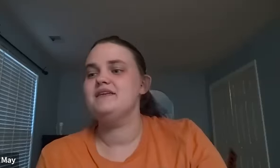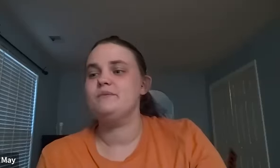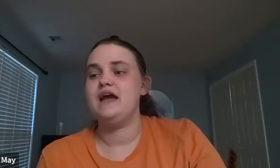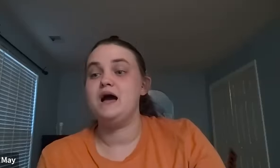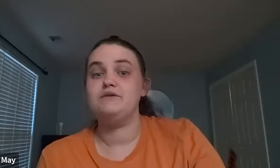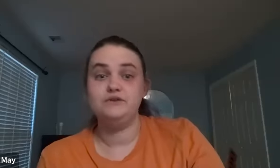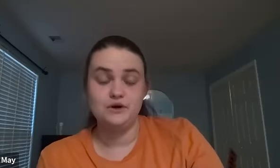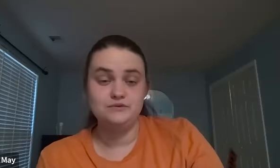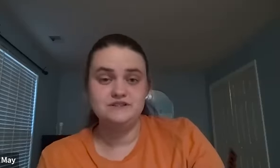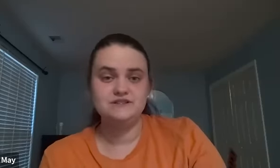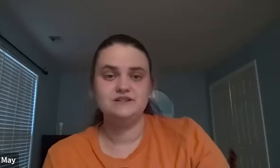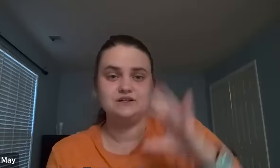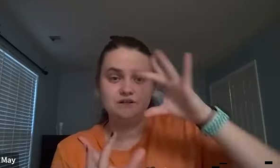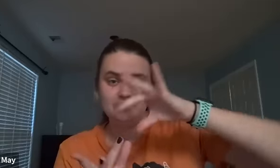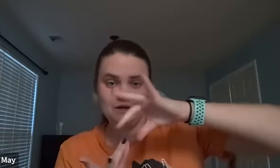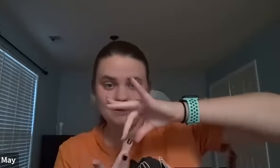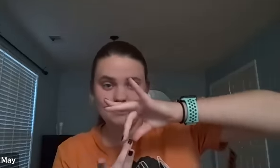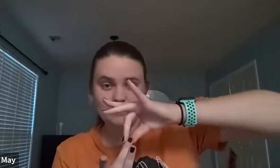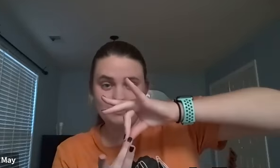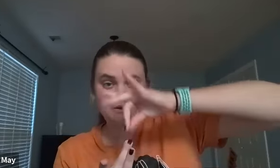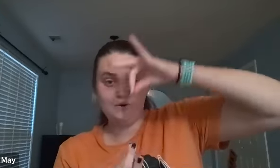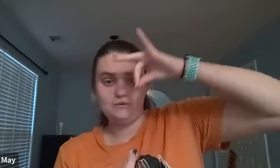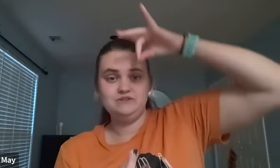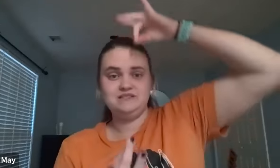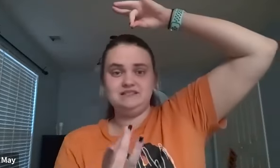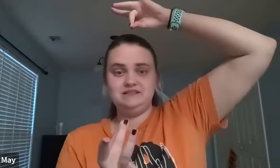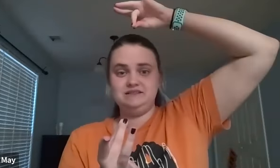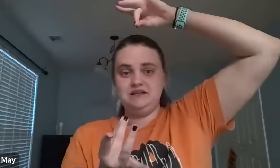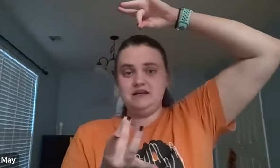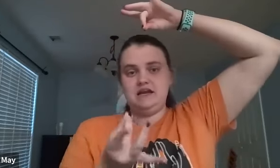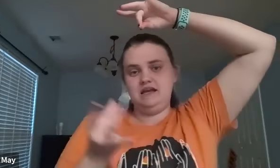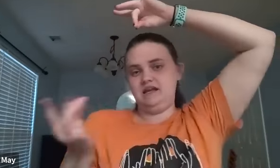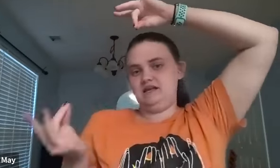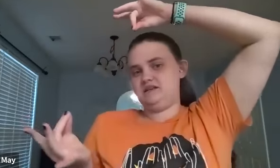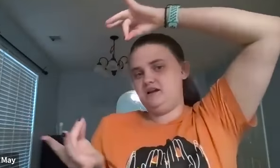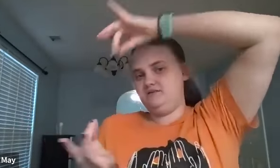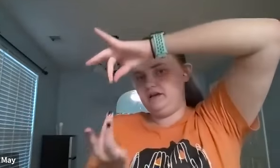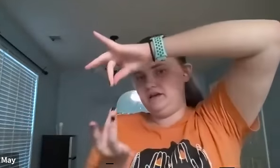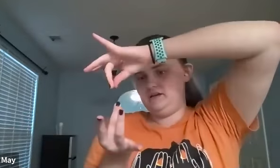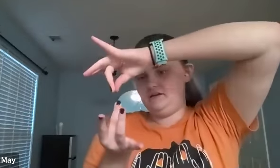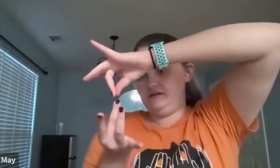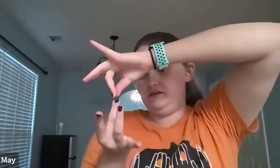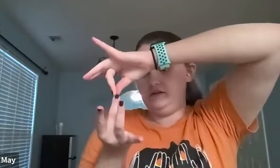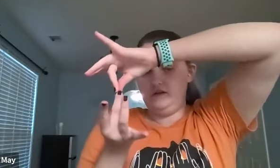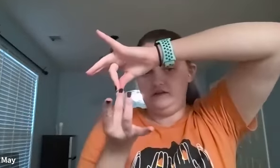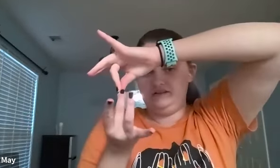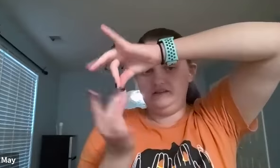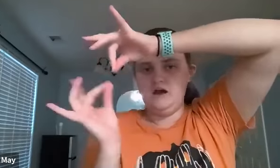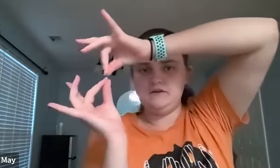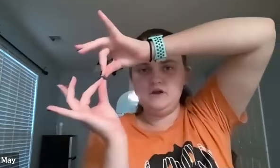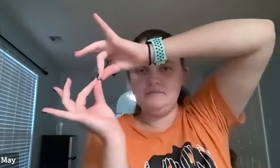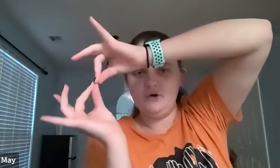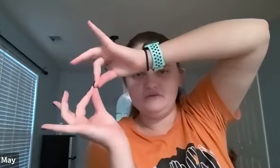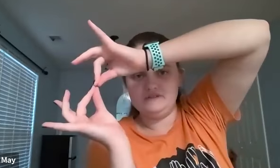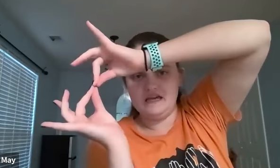Then we have ghost, ghost. And again, it's kind of like, they're not both